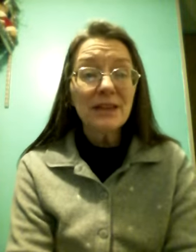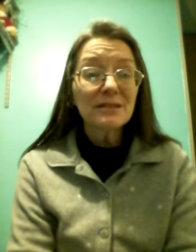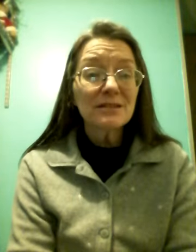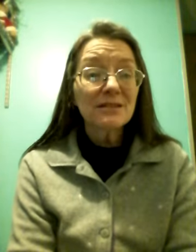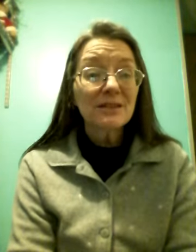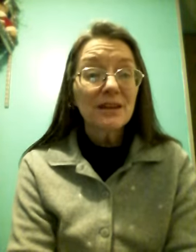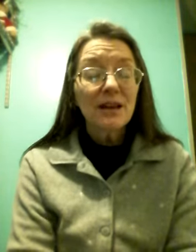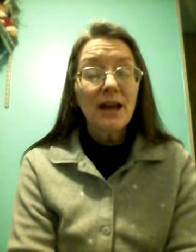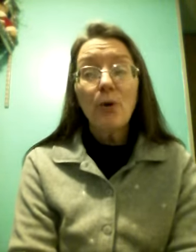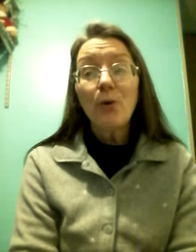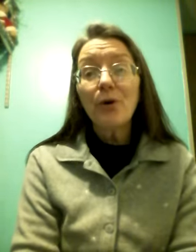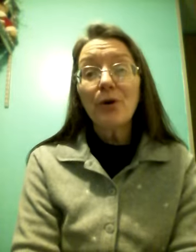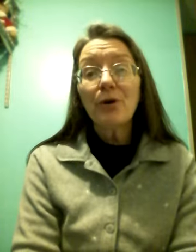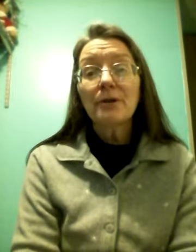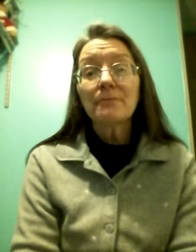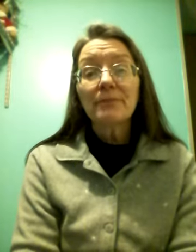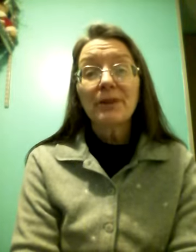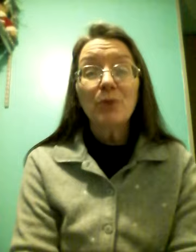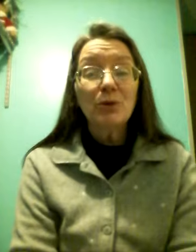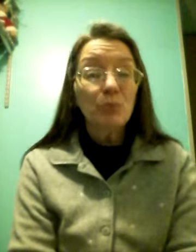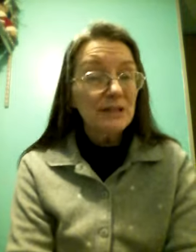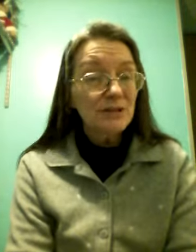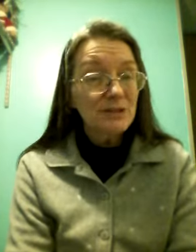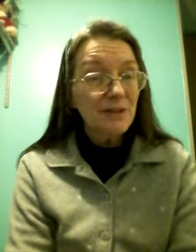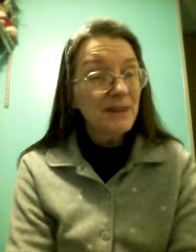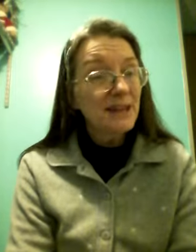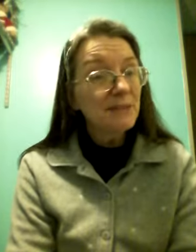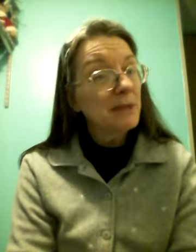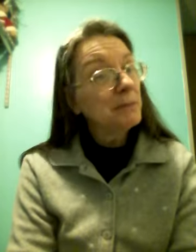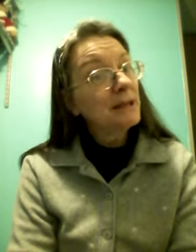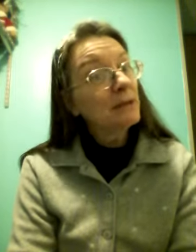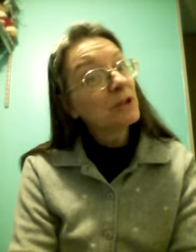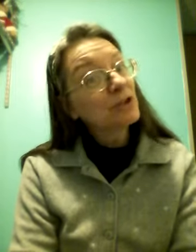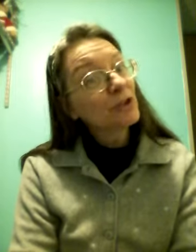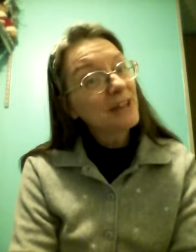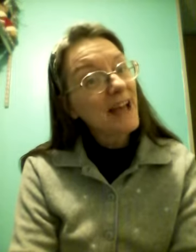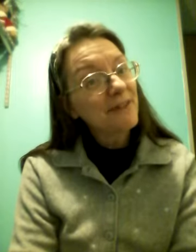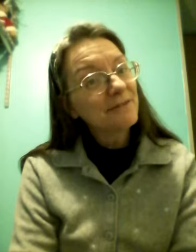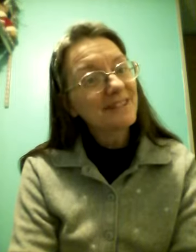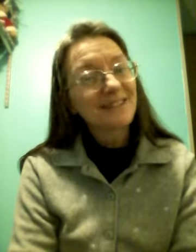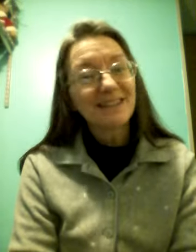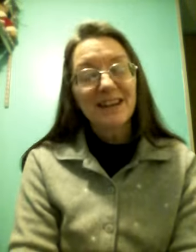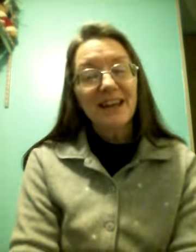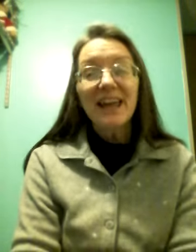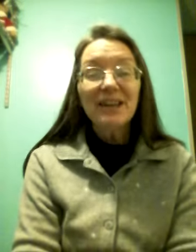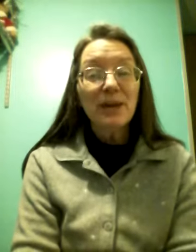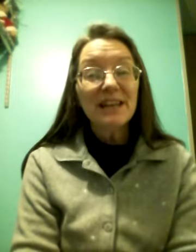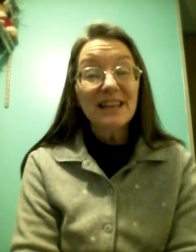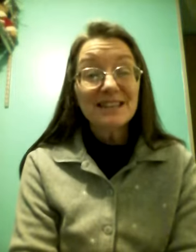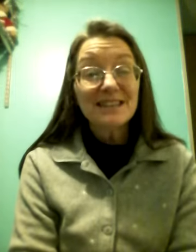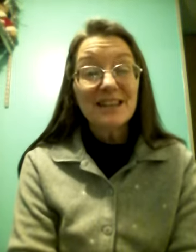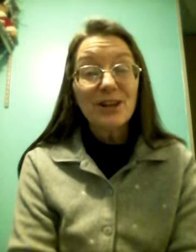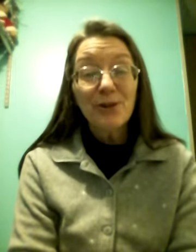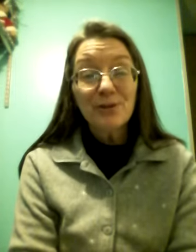things, or when we do something maybe we shouldn't have. Anyway, let's learn some